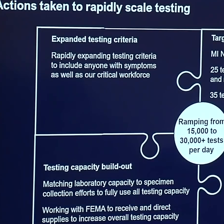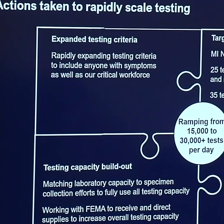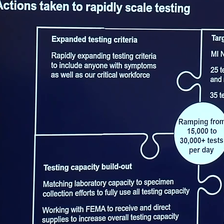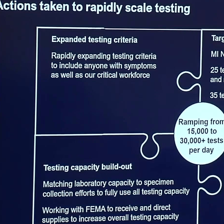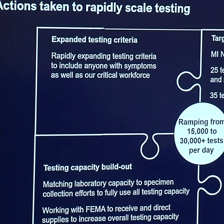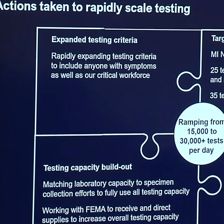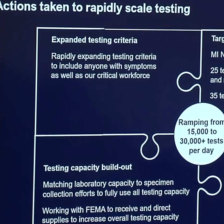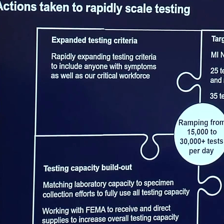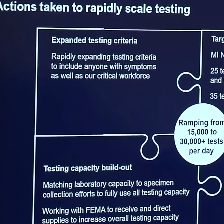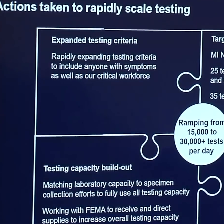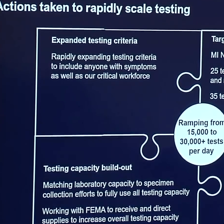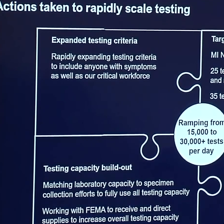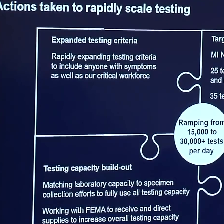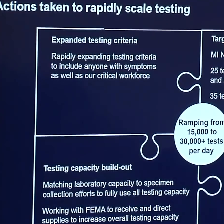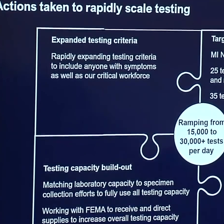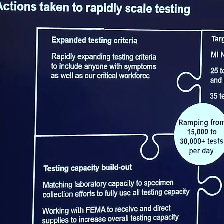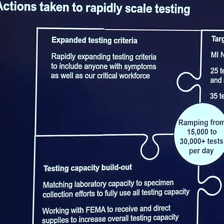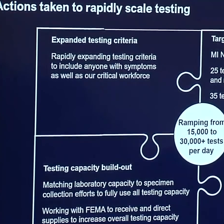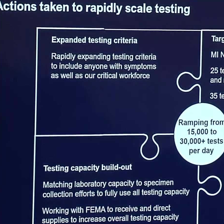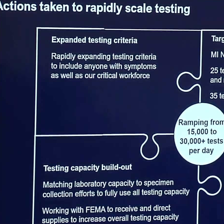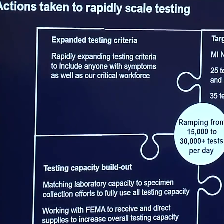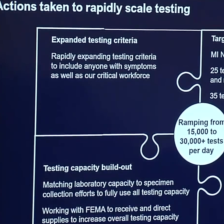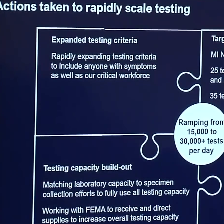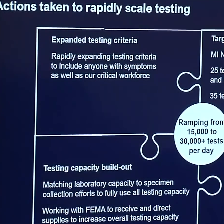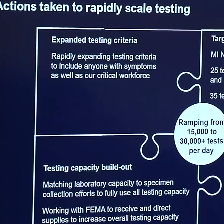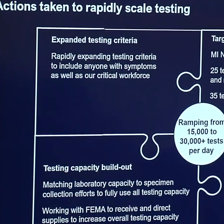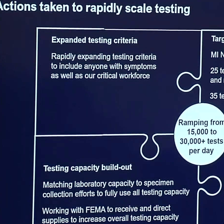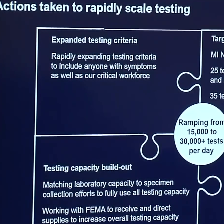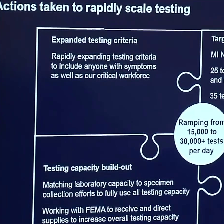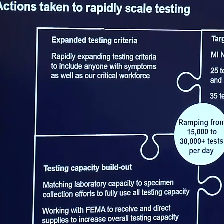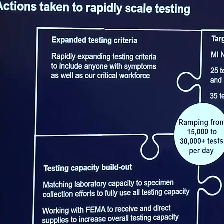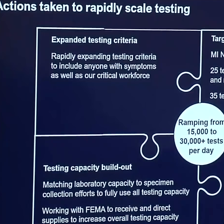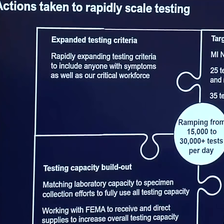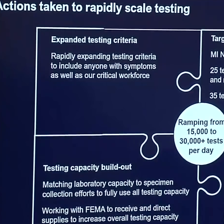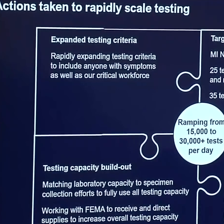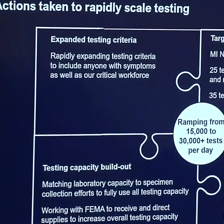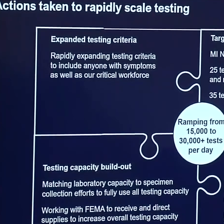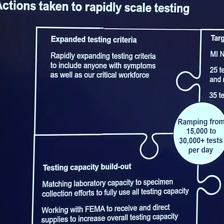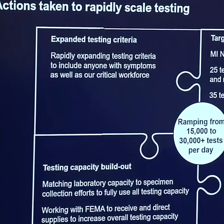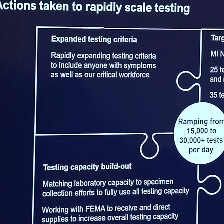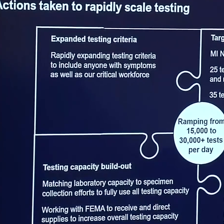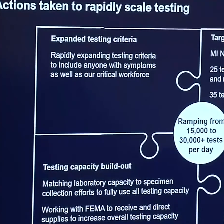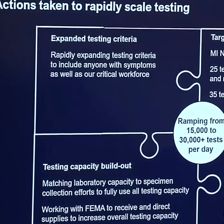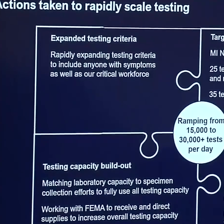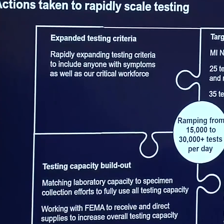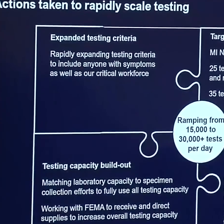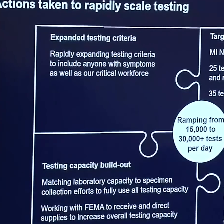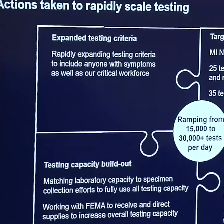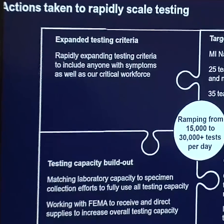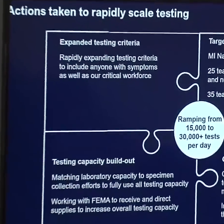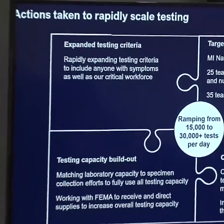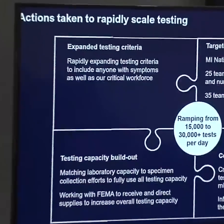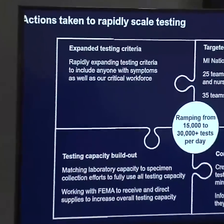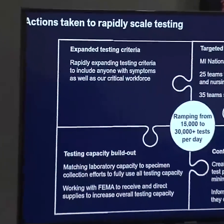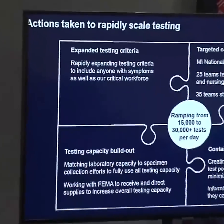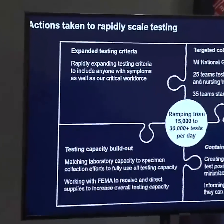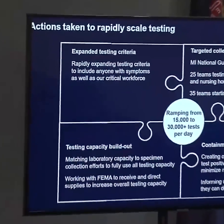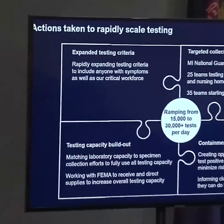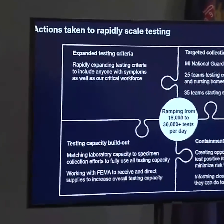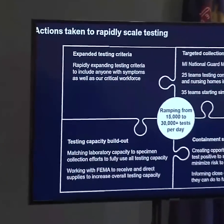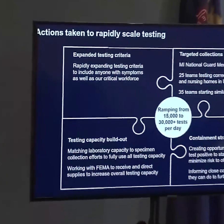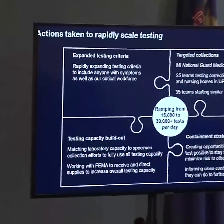for us. There's about 25 teams currently testing prisons, jails, and long-term care facilities. In addition, veterans'